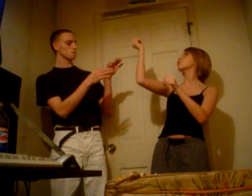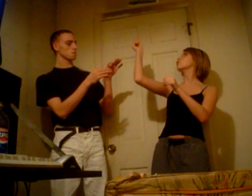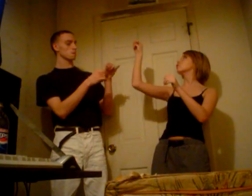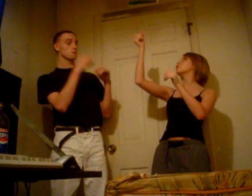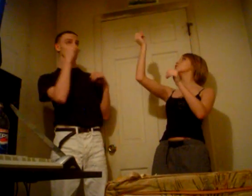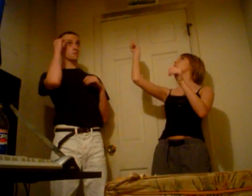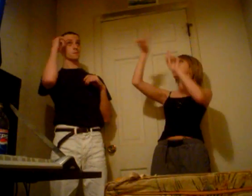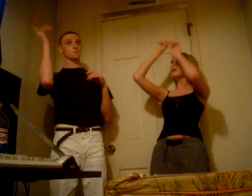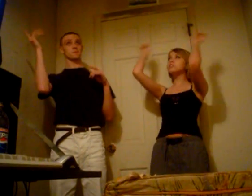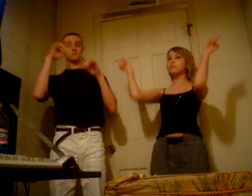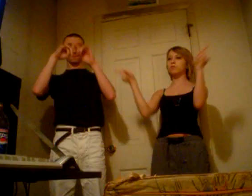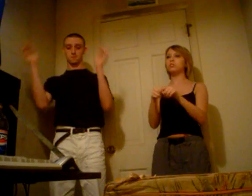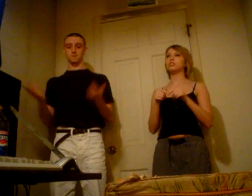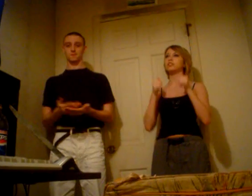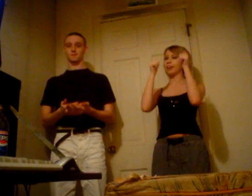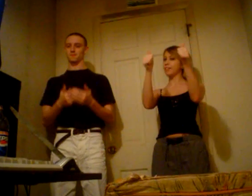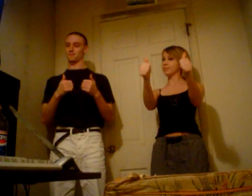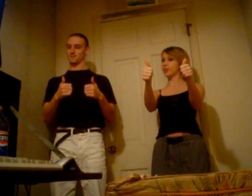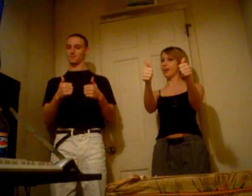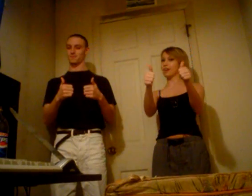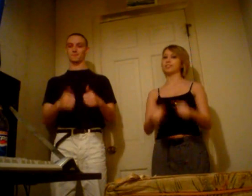So I guess the fortune teller's right